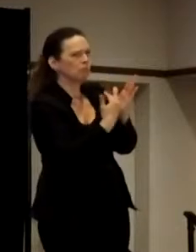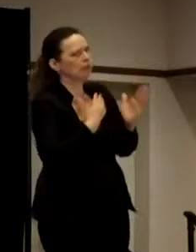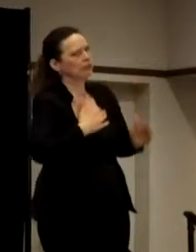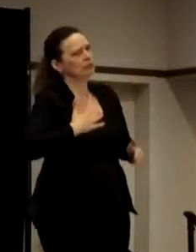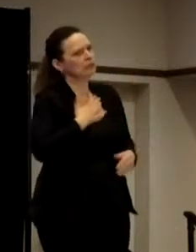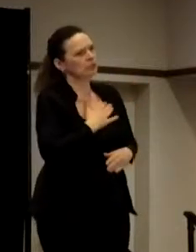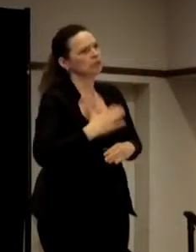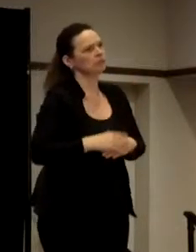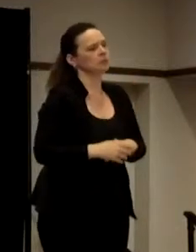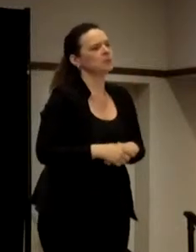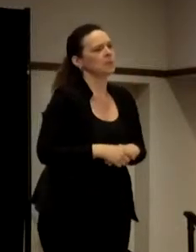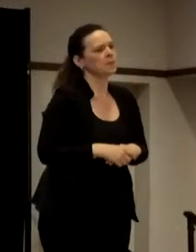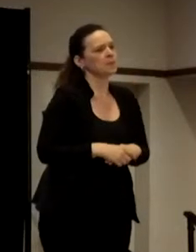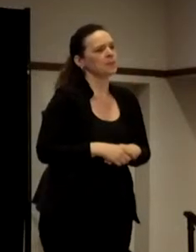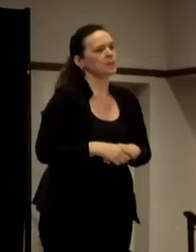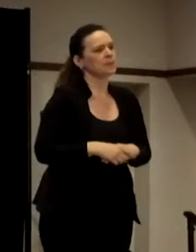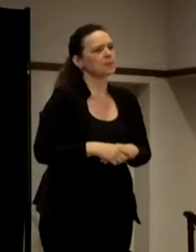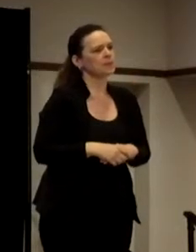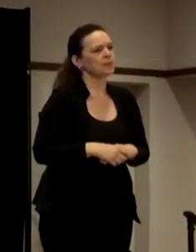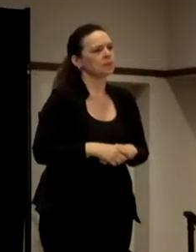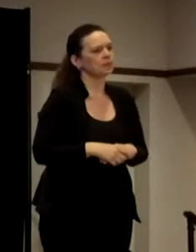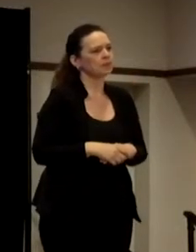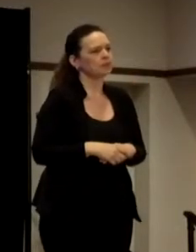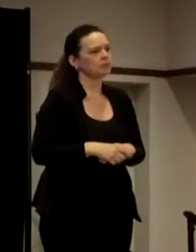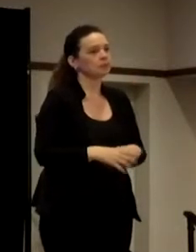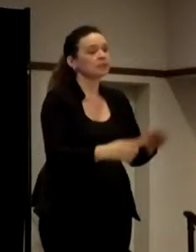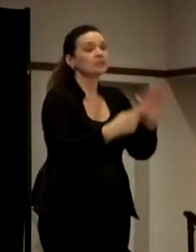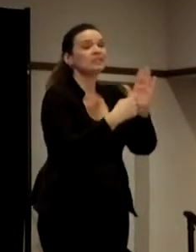Reminder about symptomatic testing,